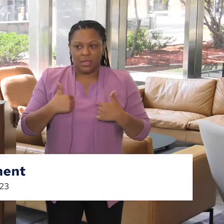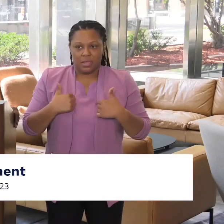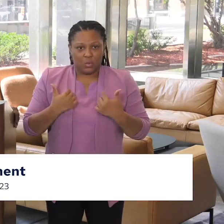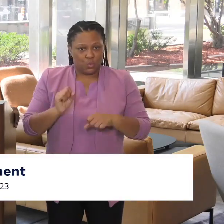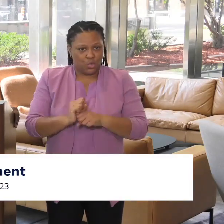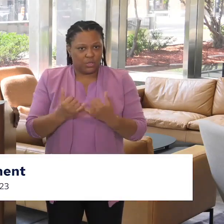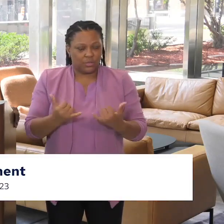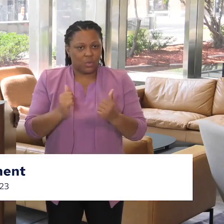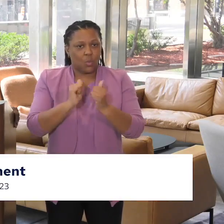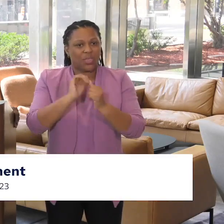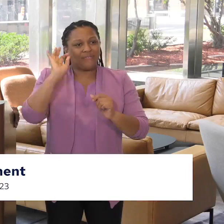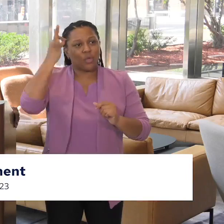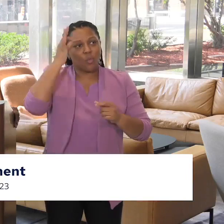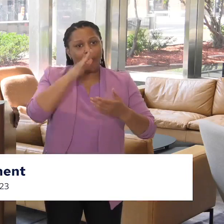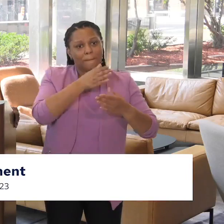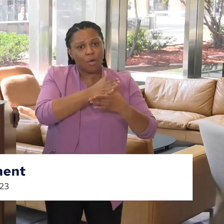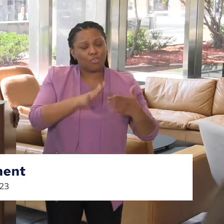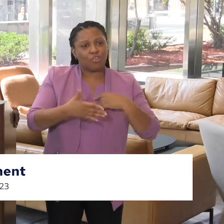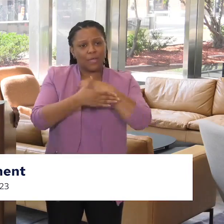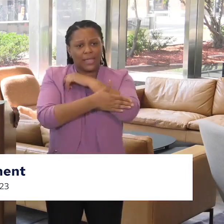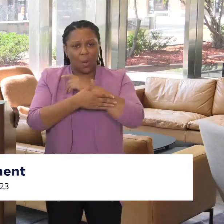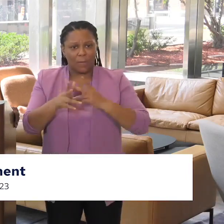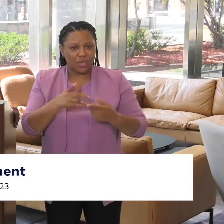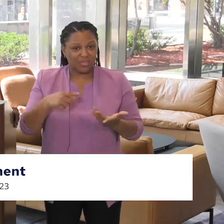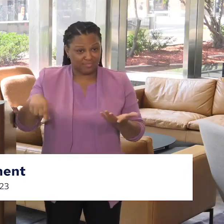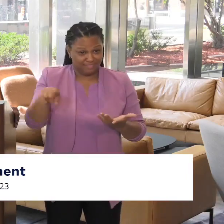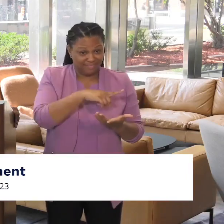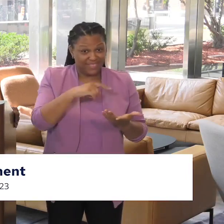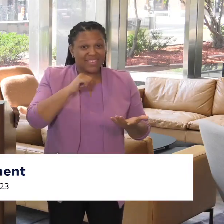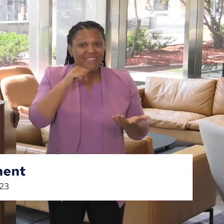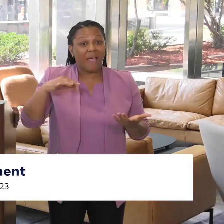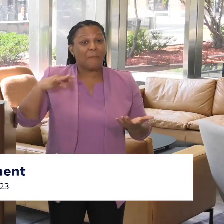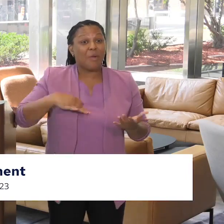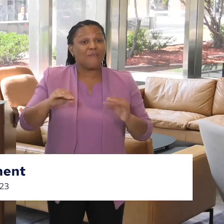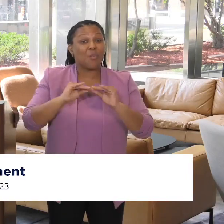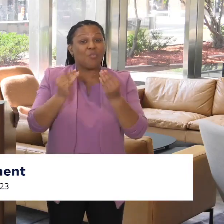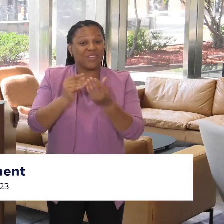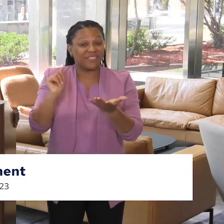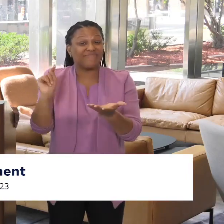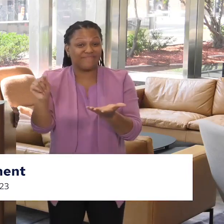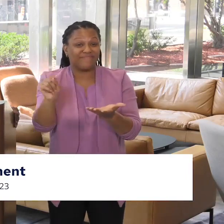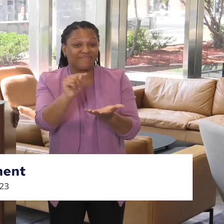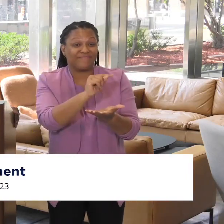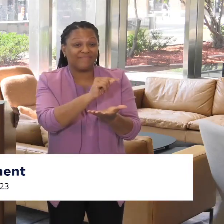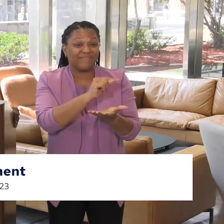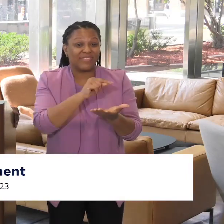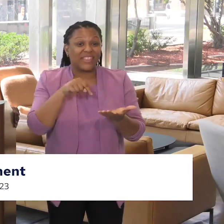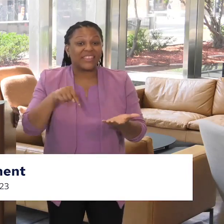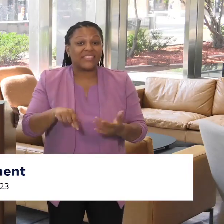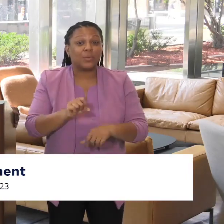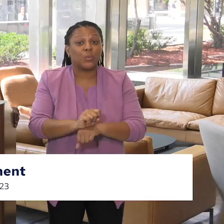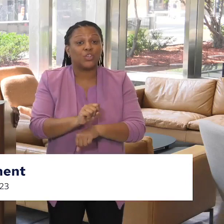their hands when we ask for nonprofit folks to raise their hands, this work is critical.